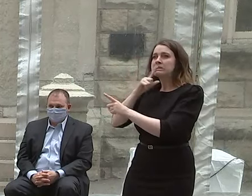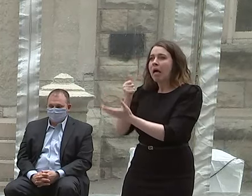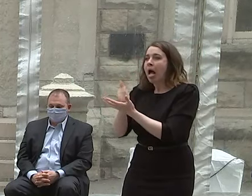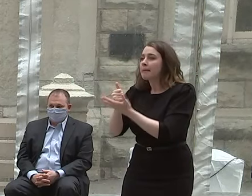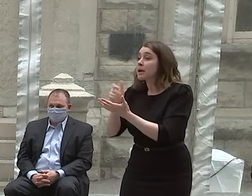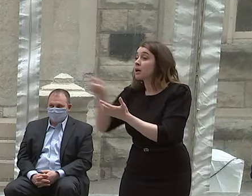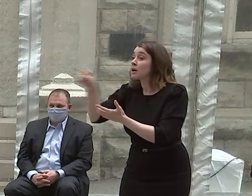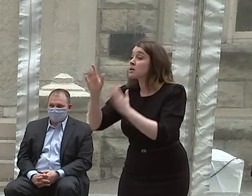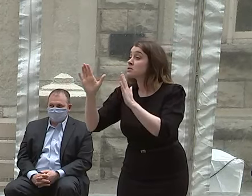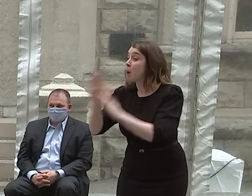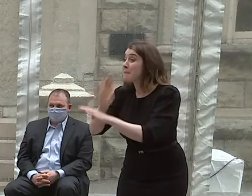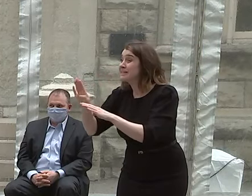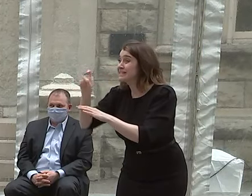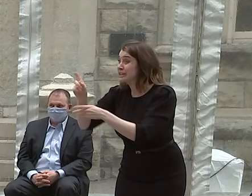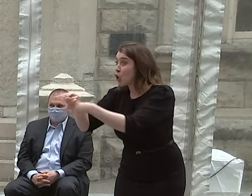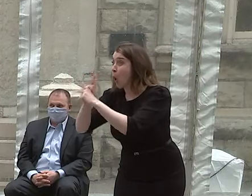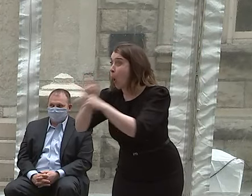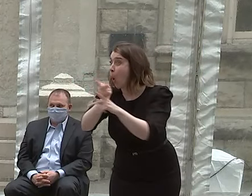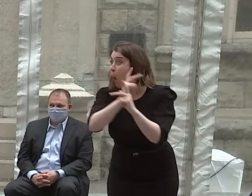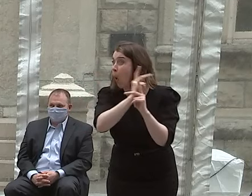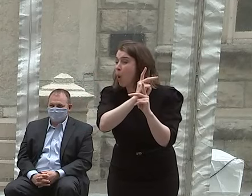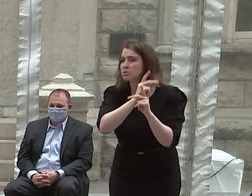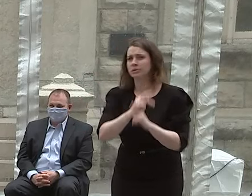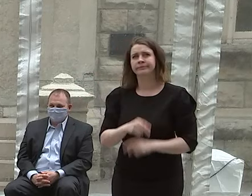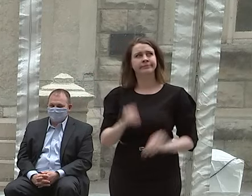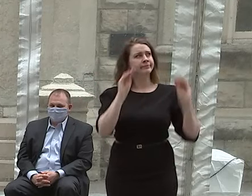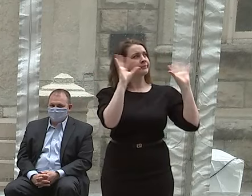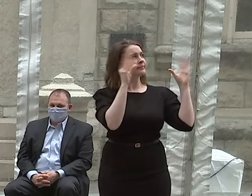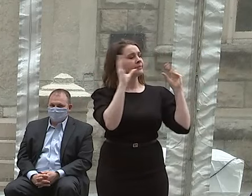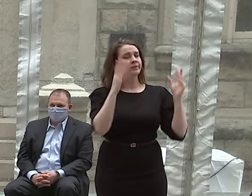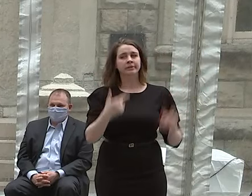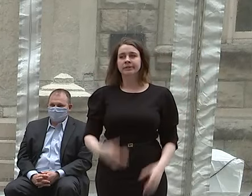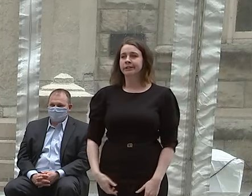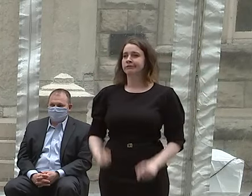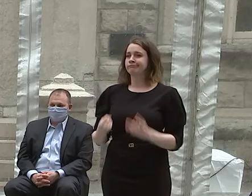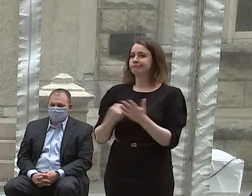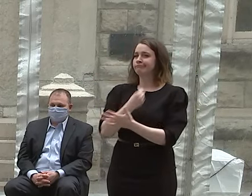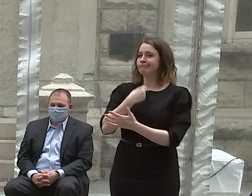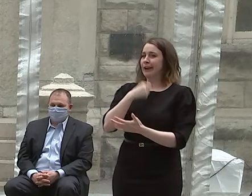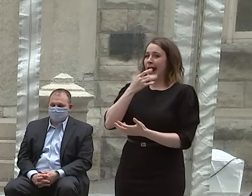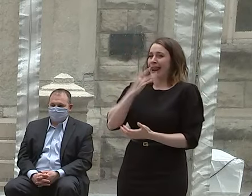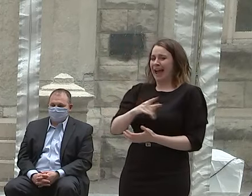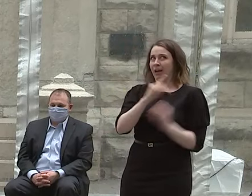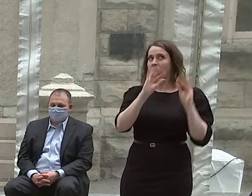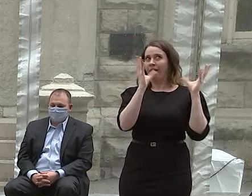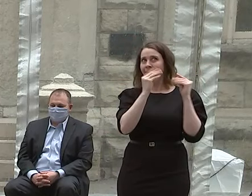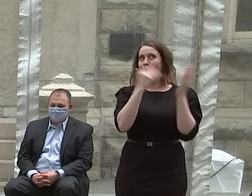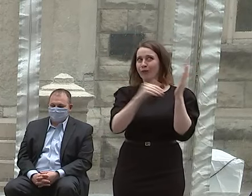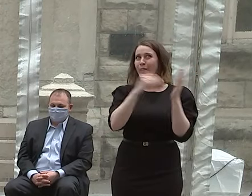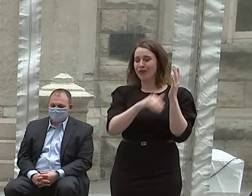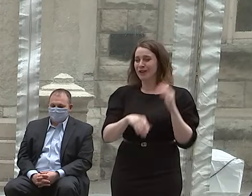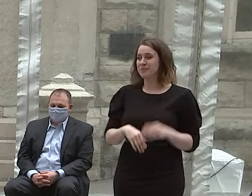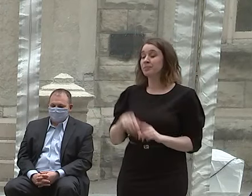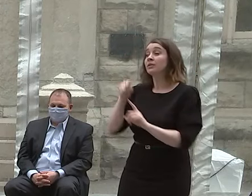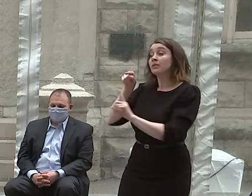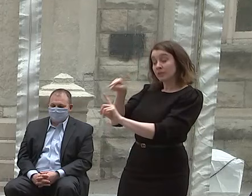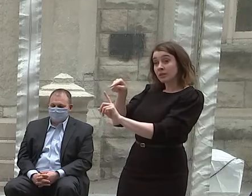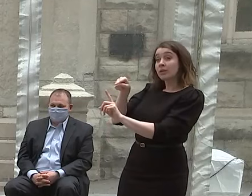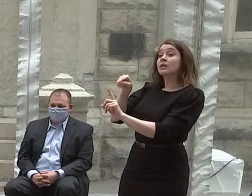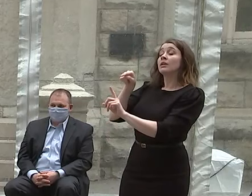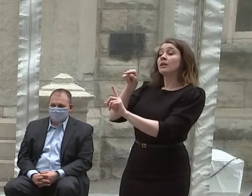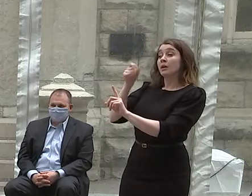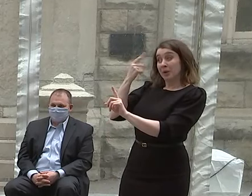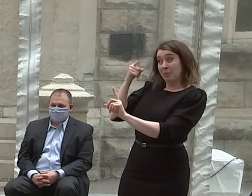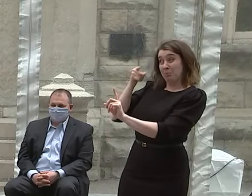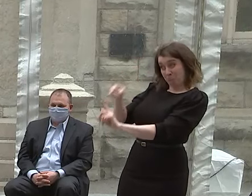Administration. I'm cursed today. But what we know is we have got to get